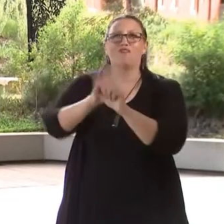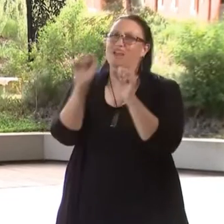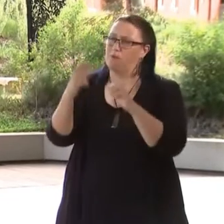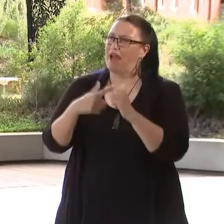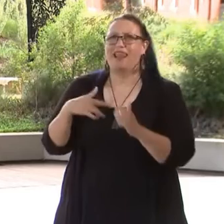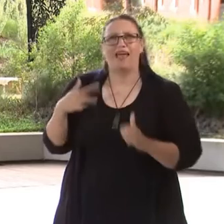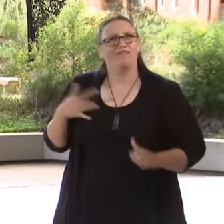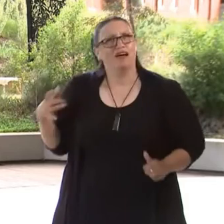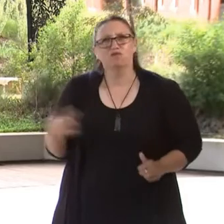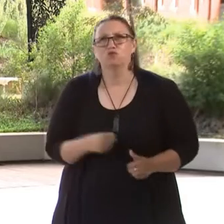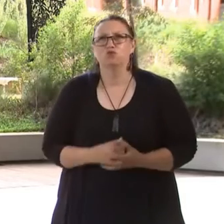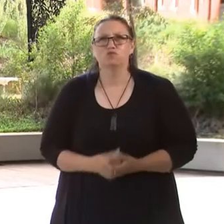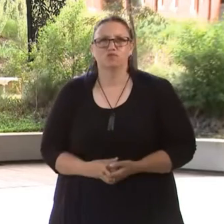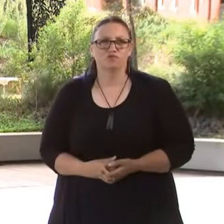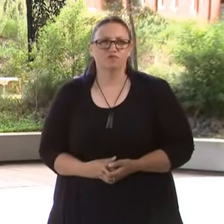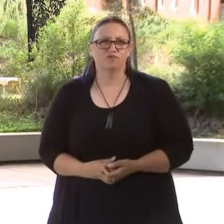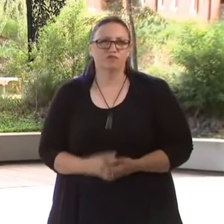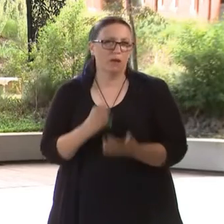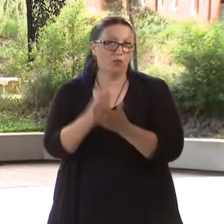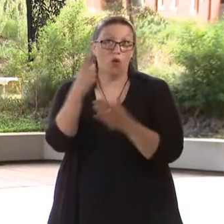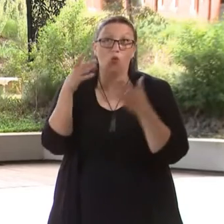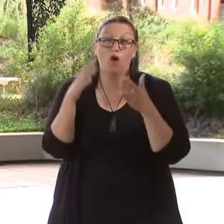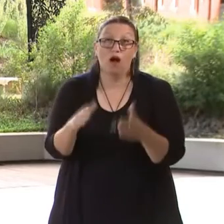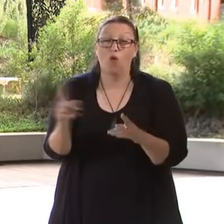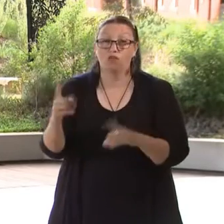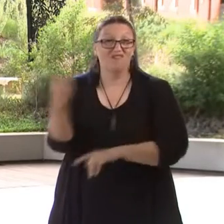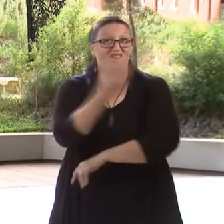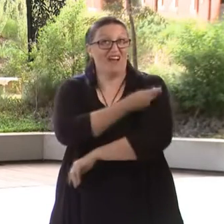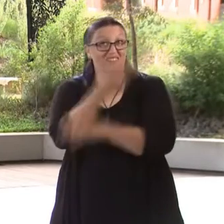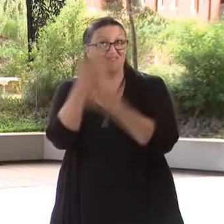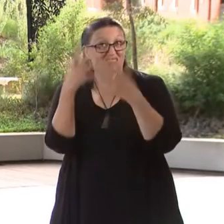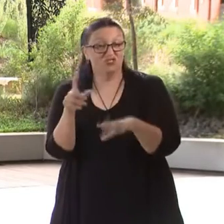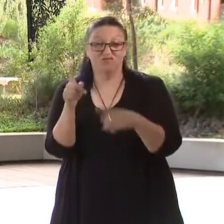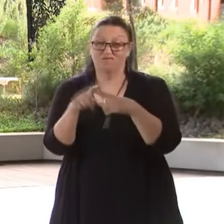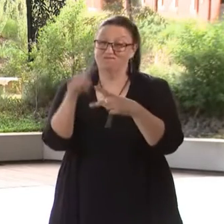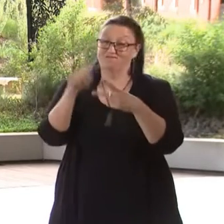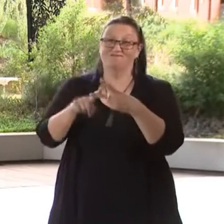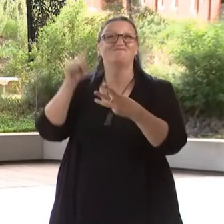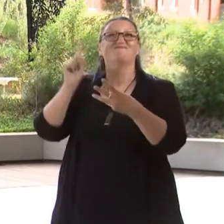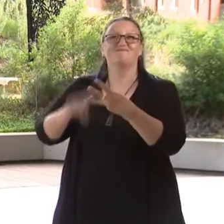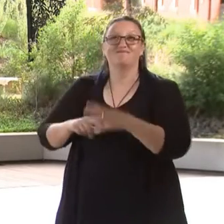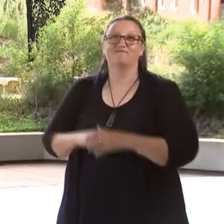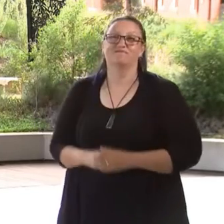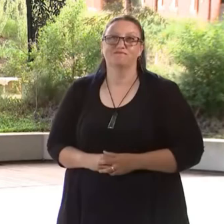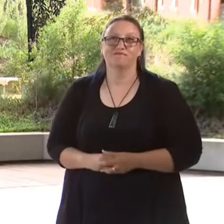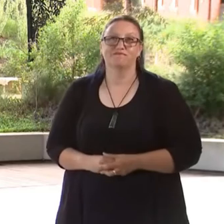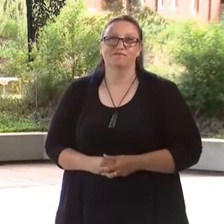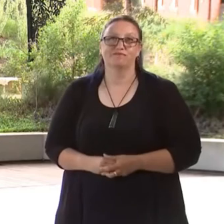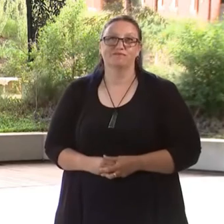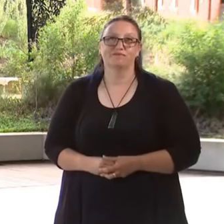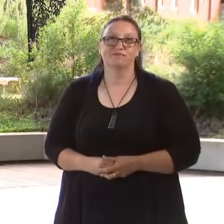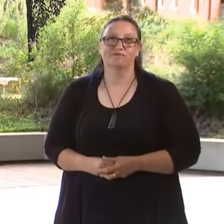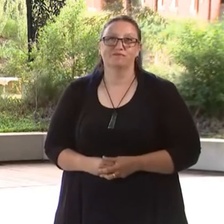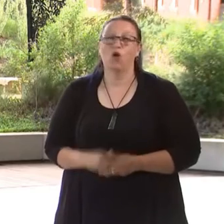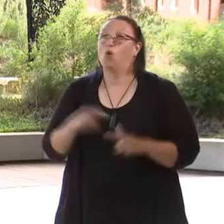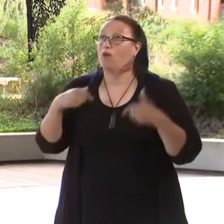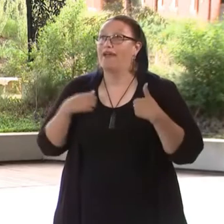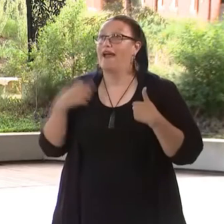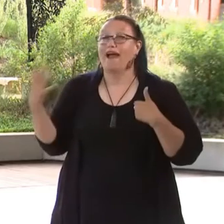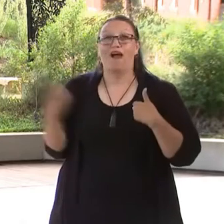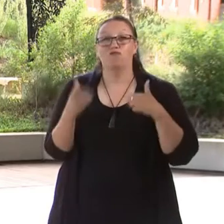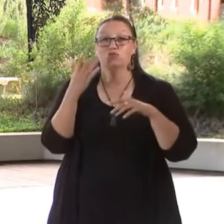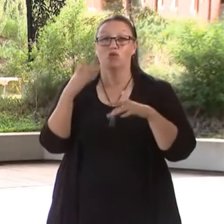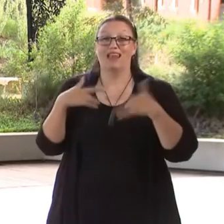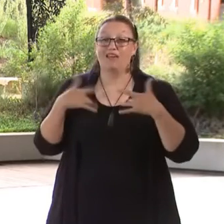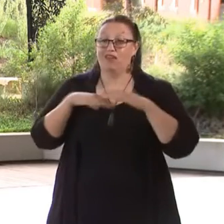key is being vaccinated and being boosted. We have to live in the world as it is, not as we want it to be, and that creates difficulties